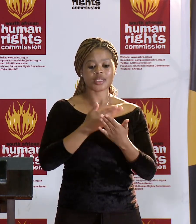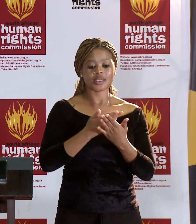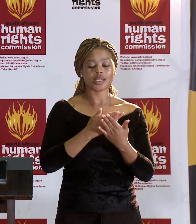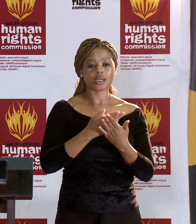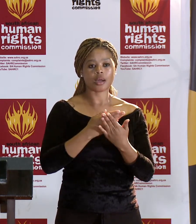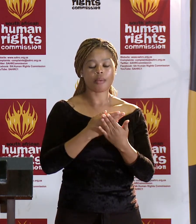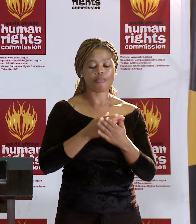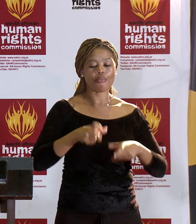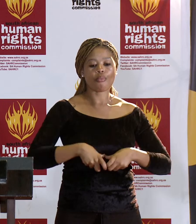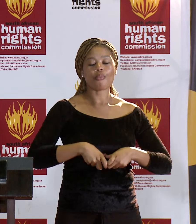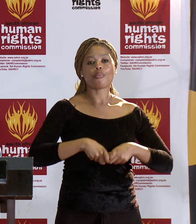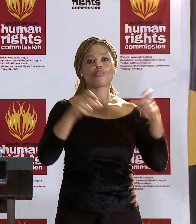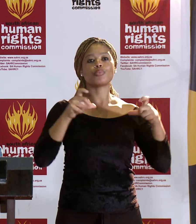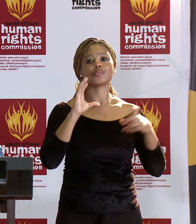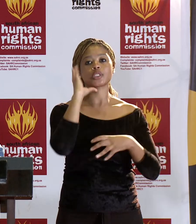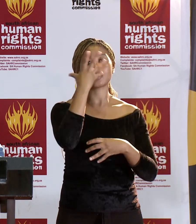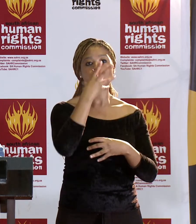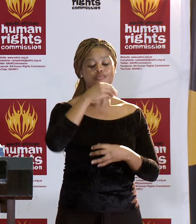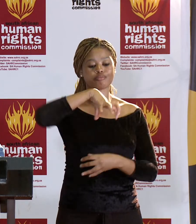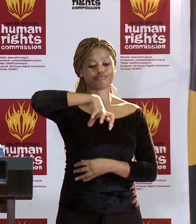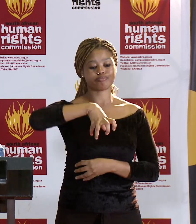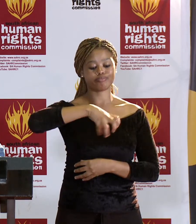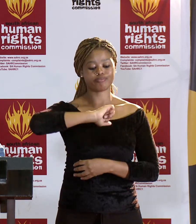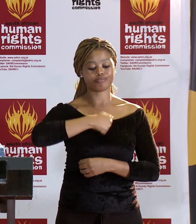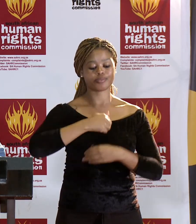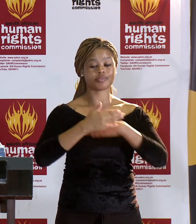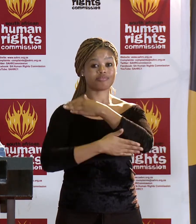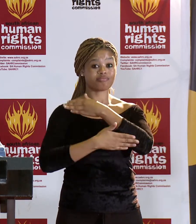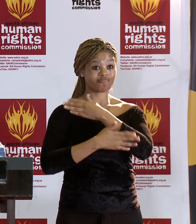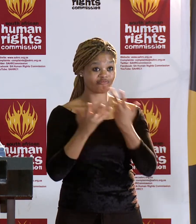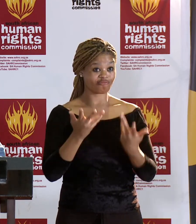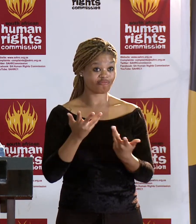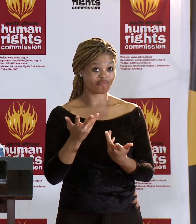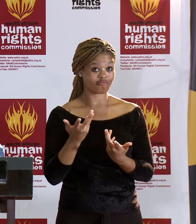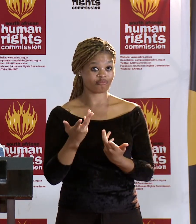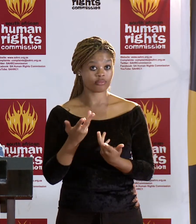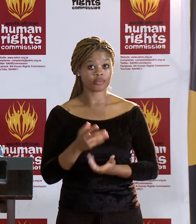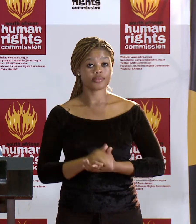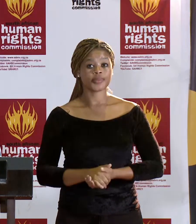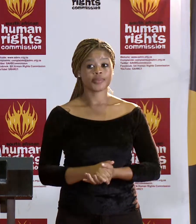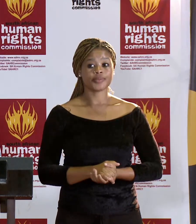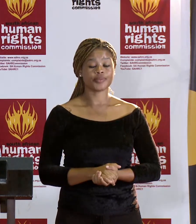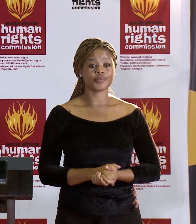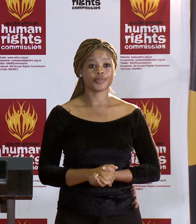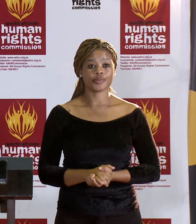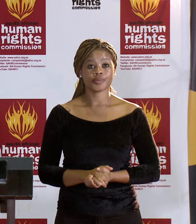consider the most beautiful province in our country, isn't that so?